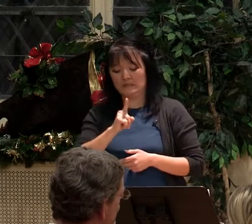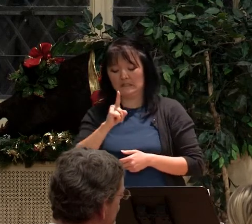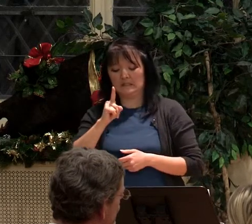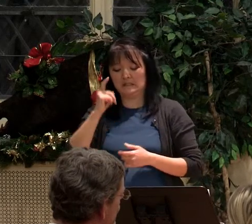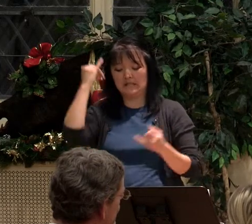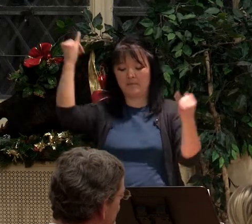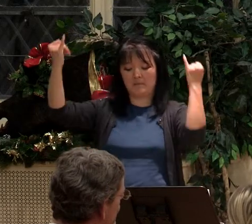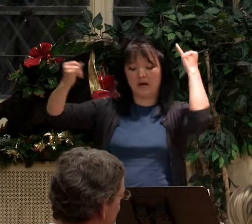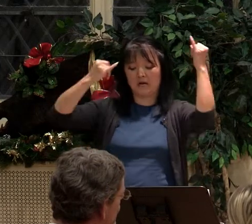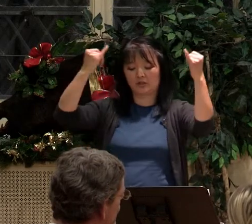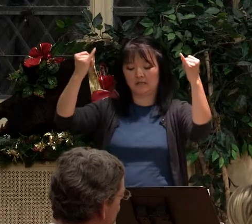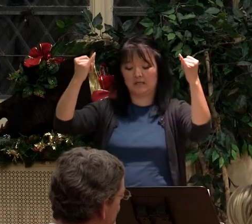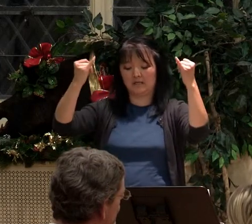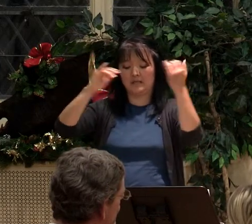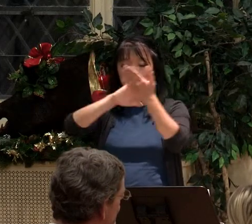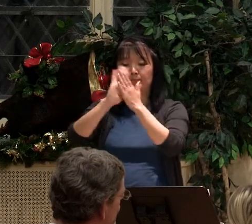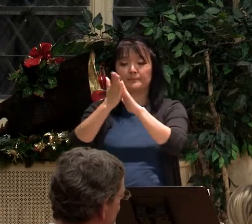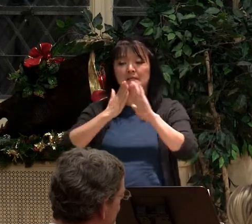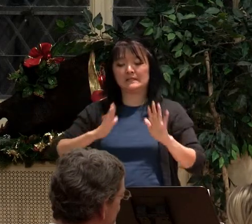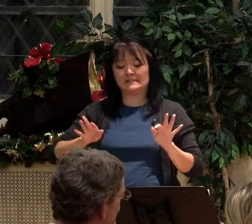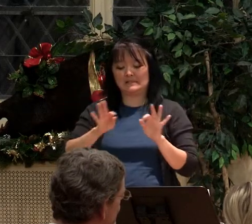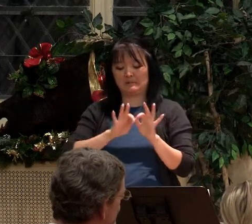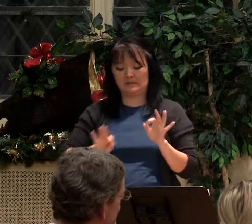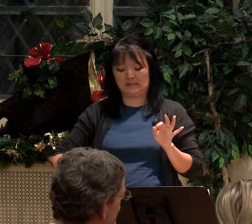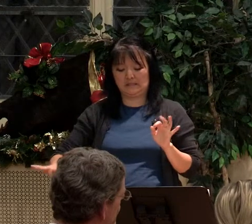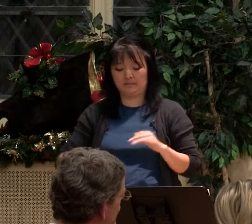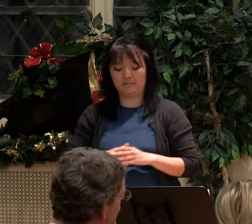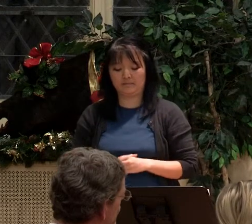imaginary of peace and simplicity.